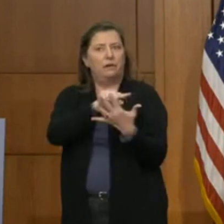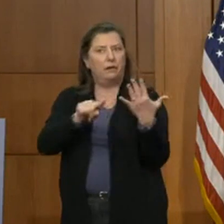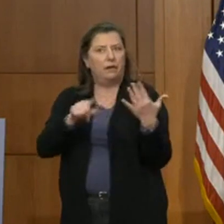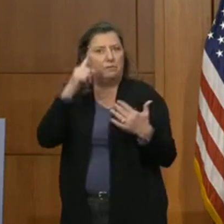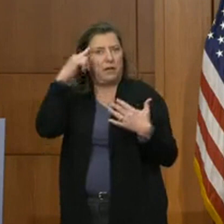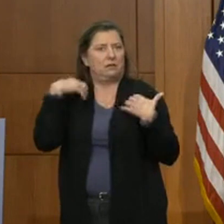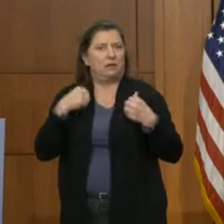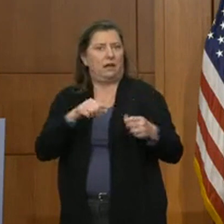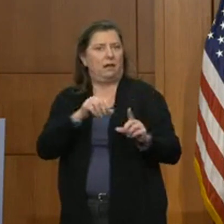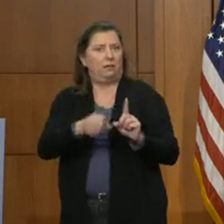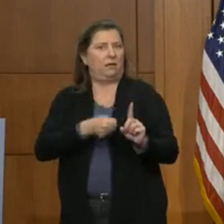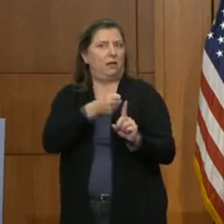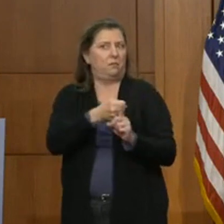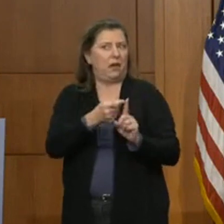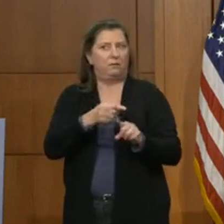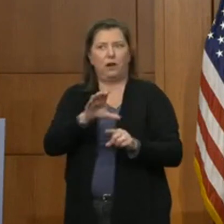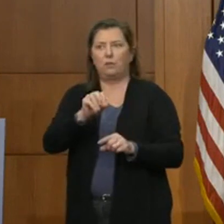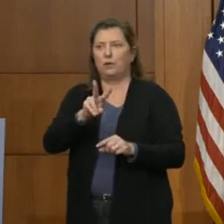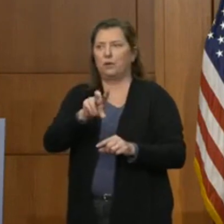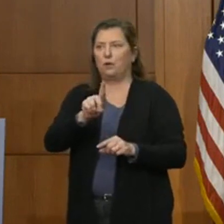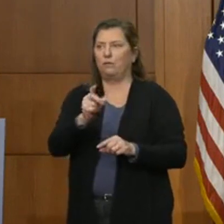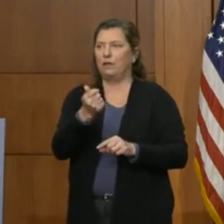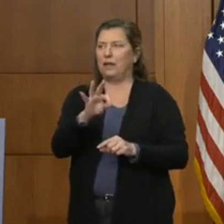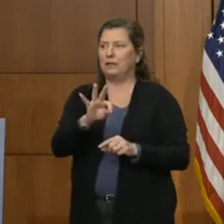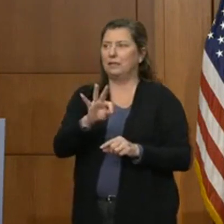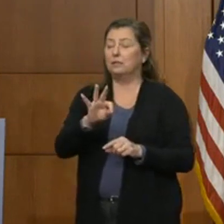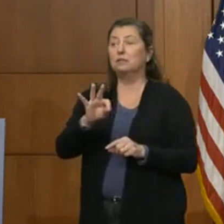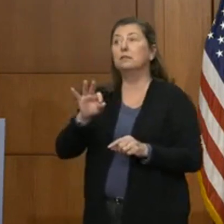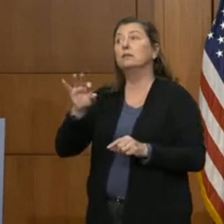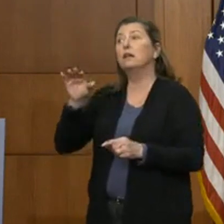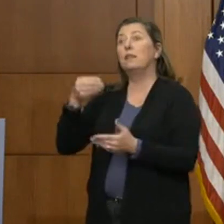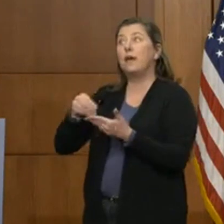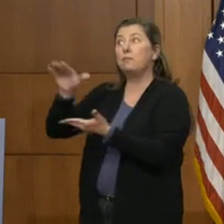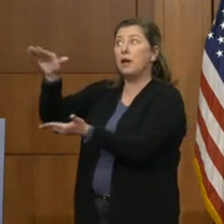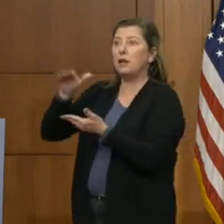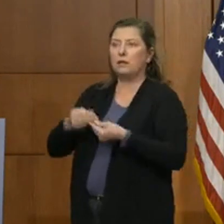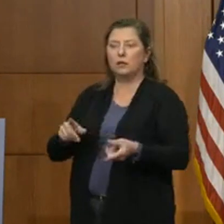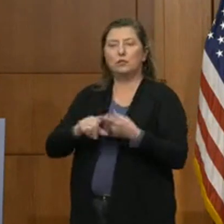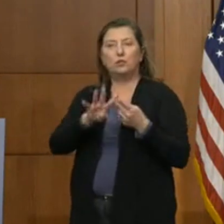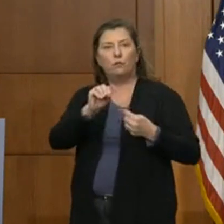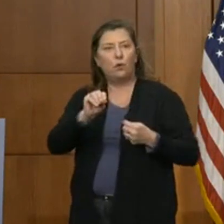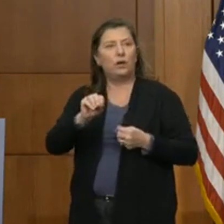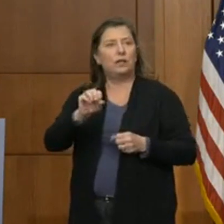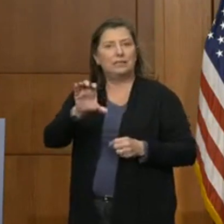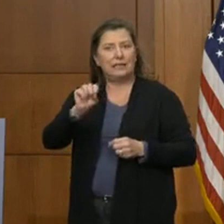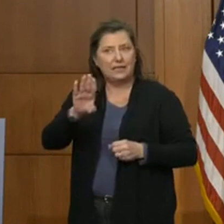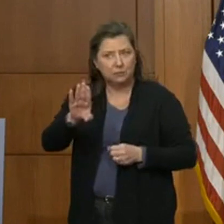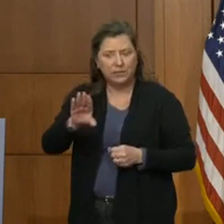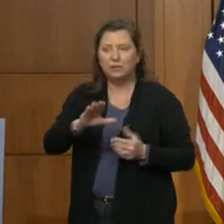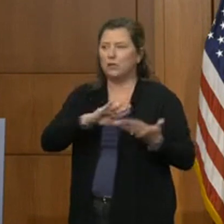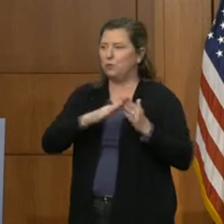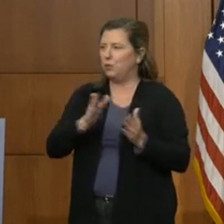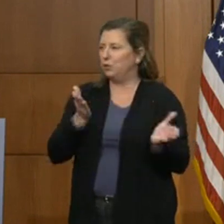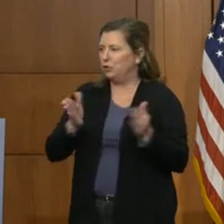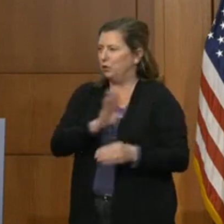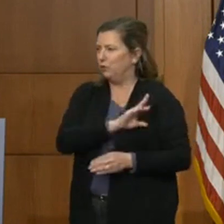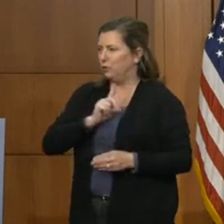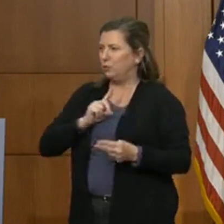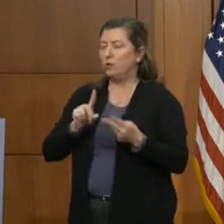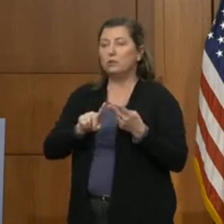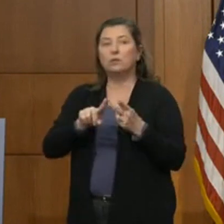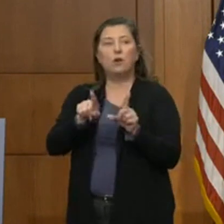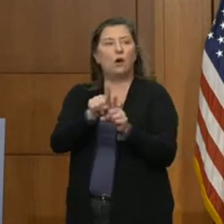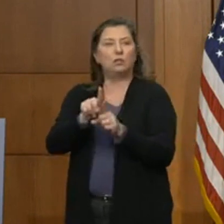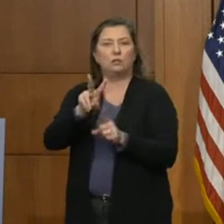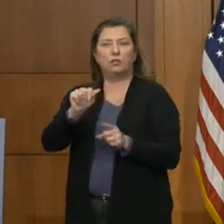COVID-19. The grant money will go through our 40 community service boards and the Virginia Hospital and Healthcare